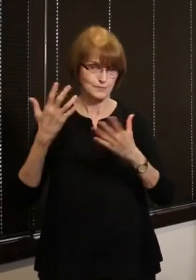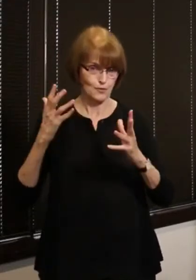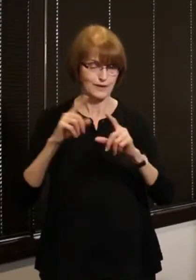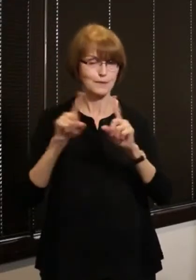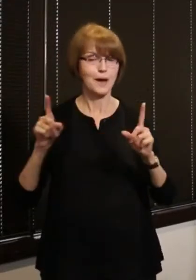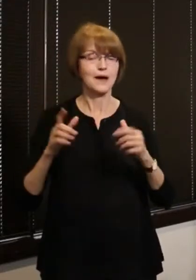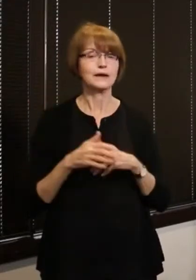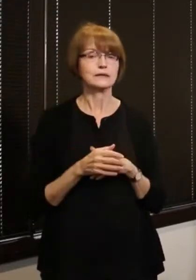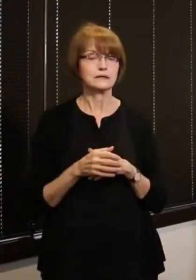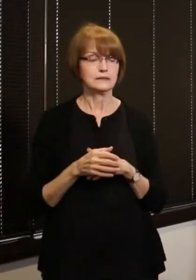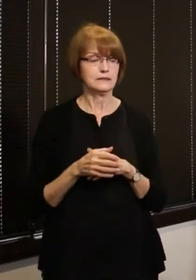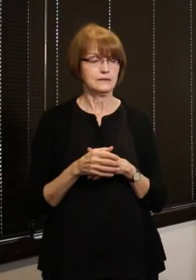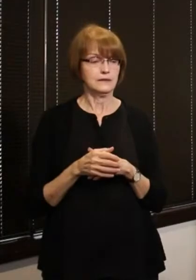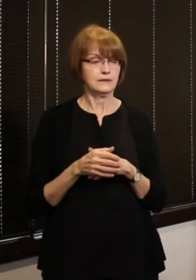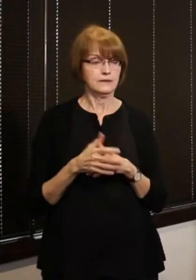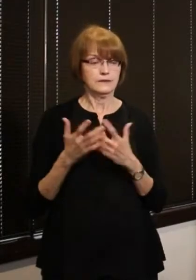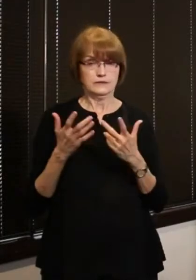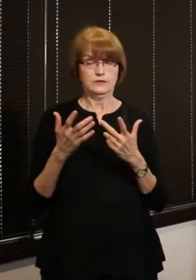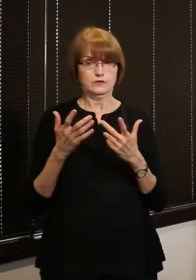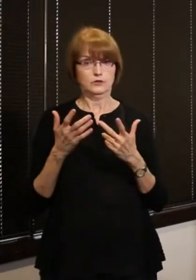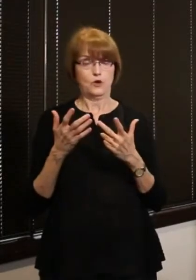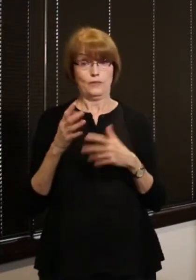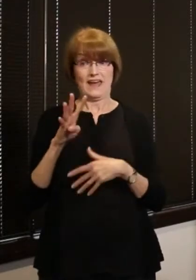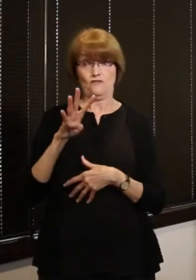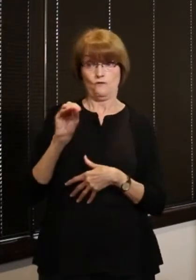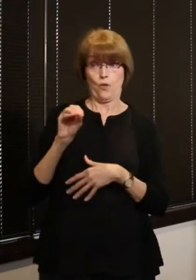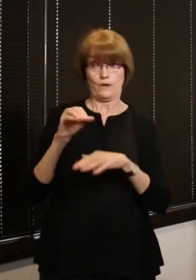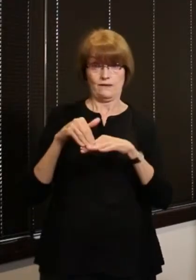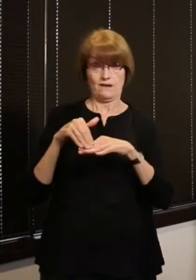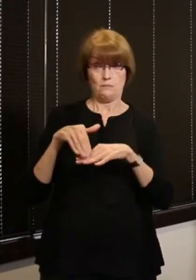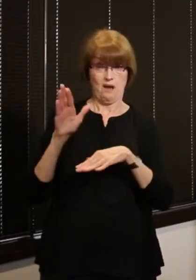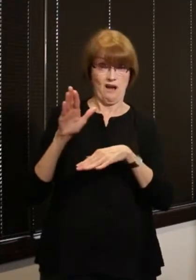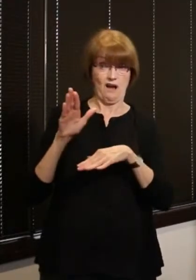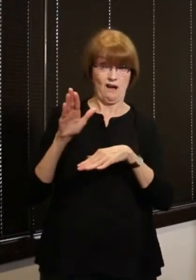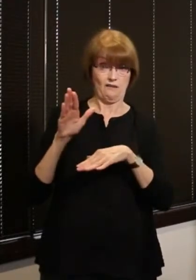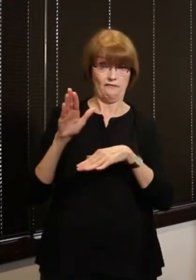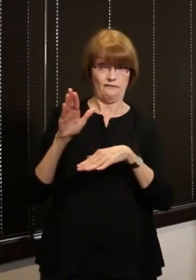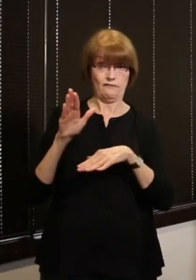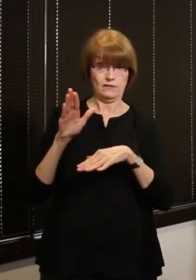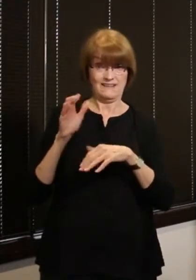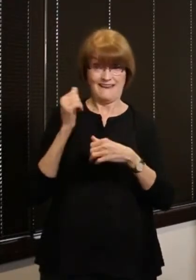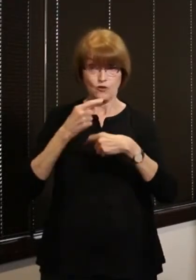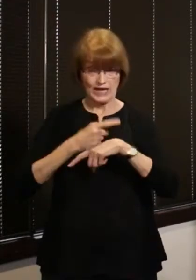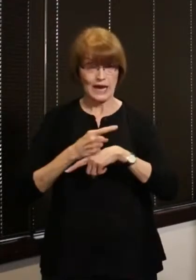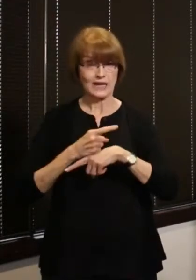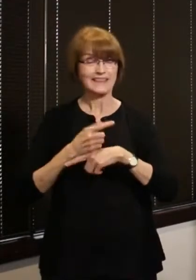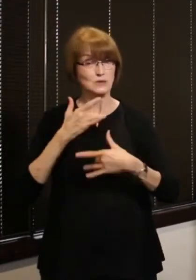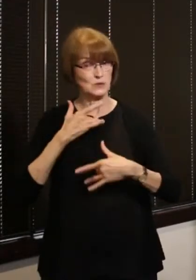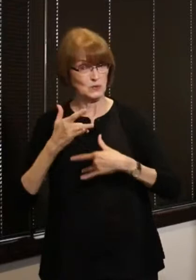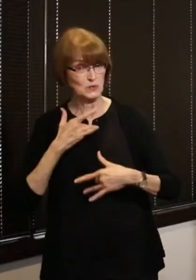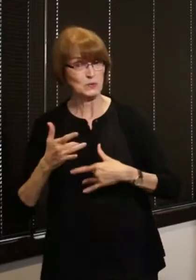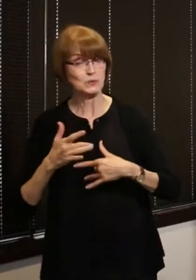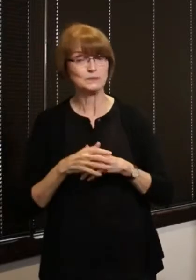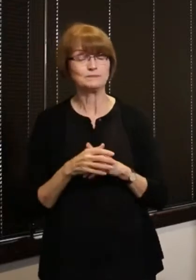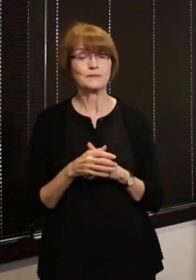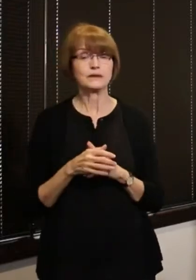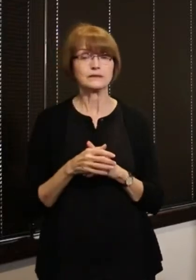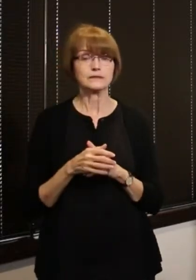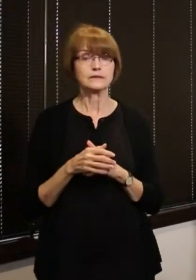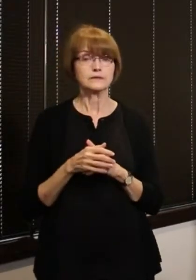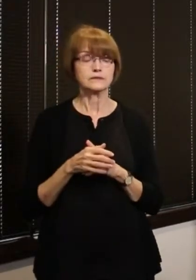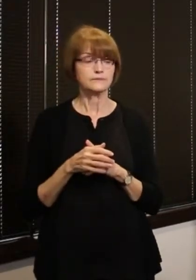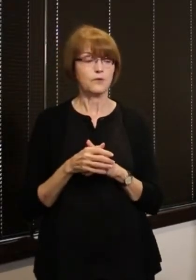shows you where we get concerned when we get into that 40 of 7-day rolling average. And as you've heard me mention, we're